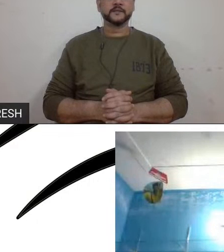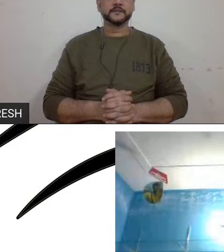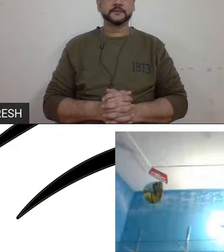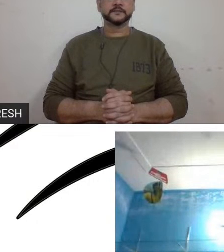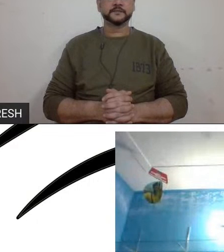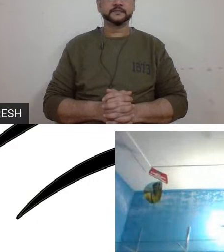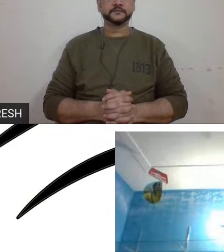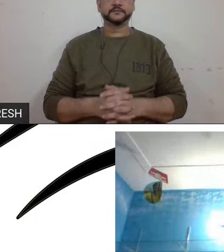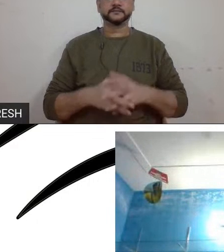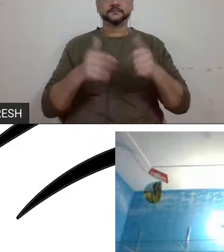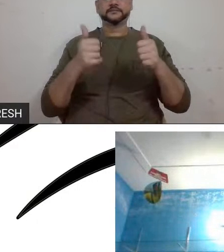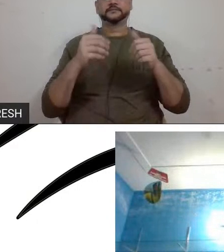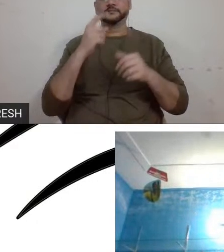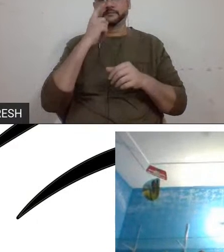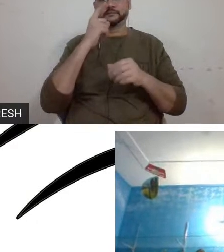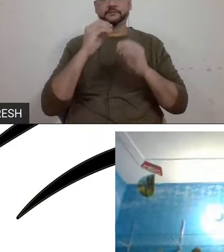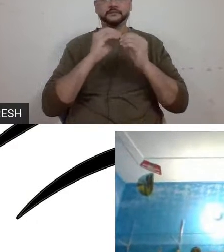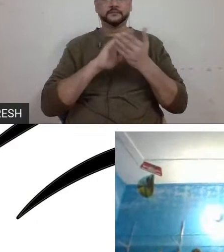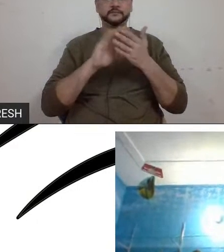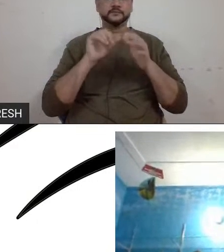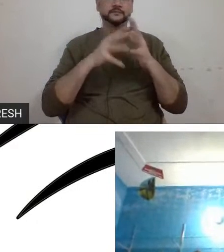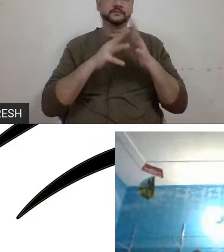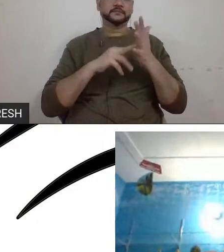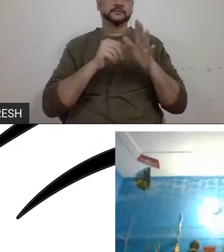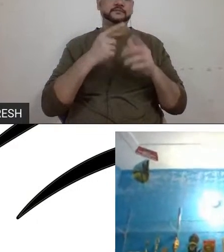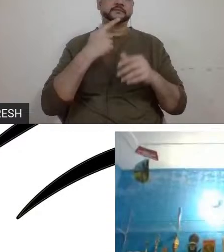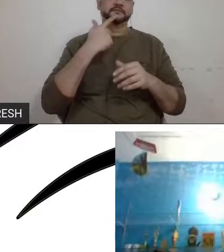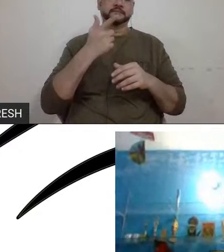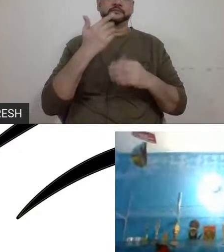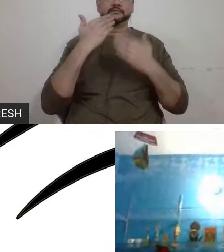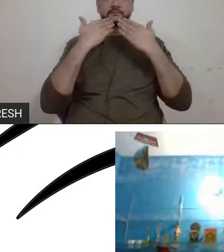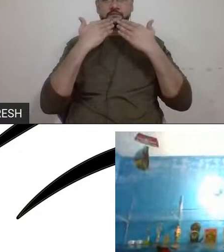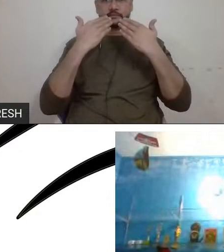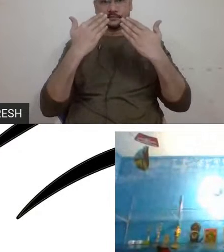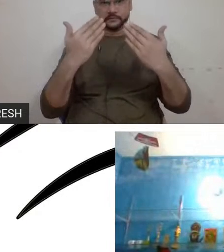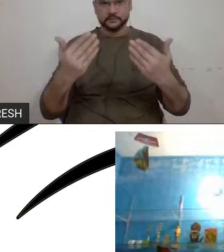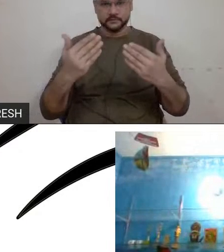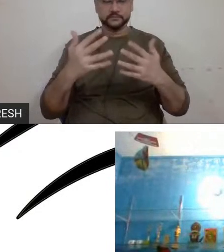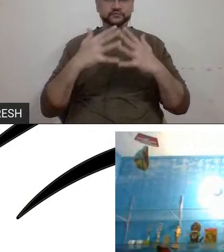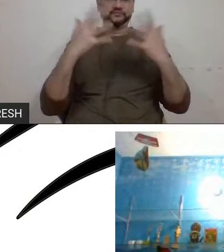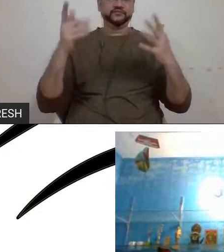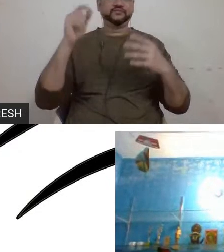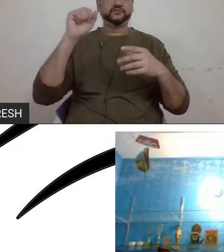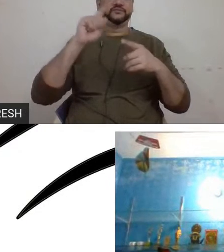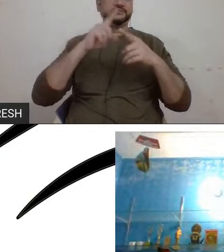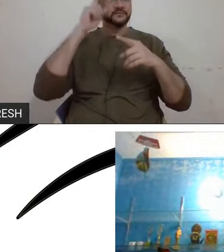Thank you, sir, for sharing your experience with us. Thank you. Thanks a lot.